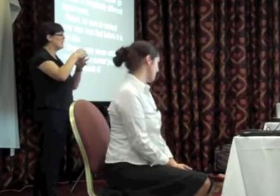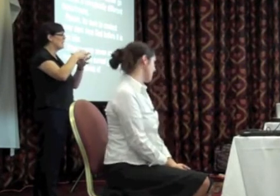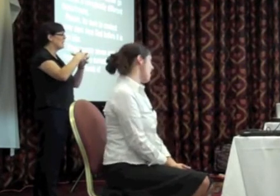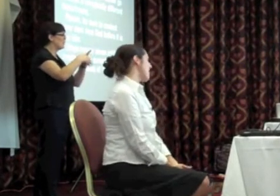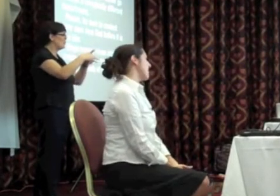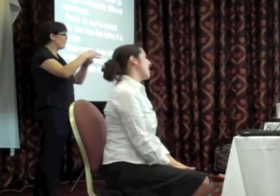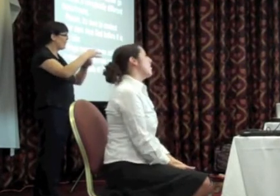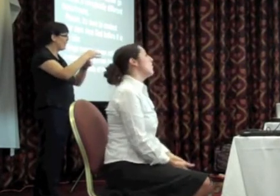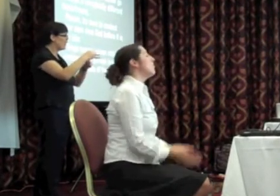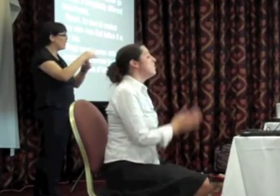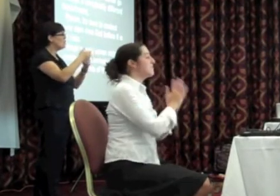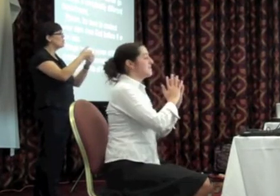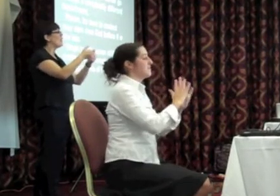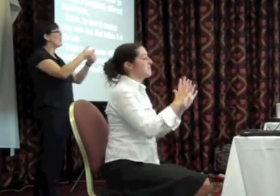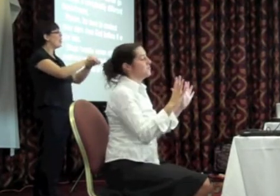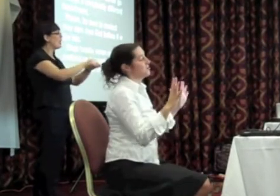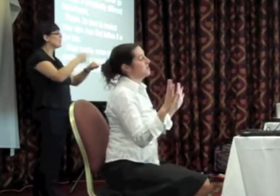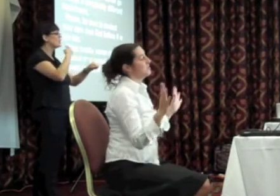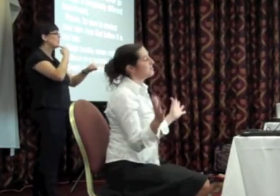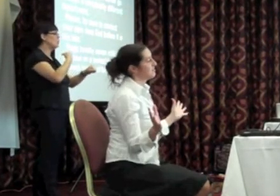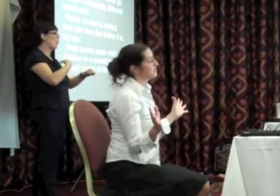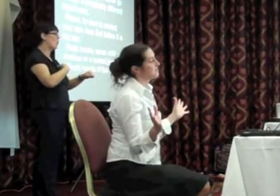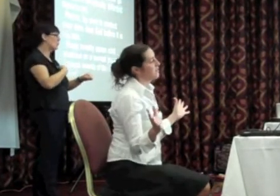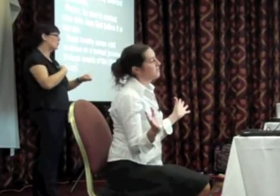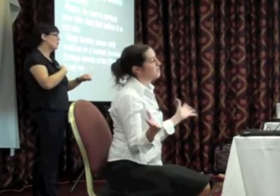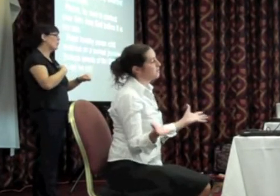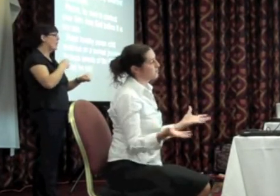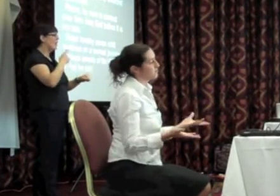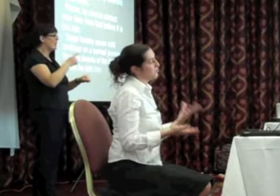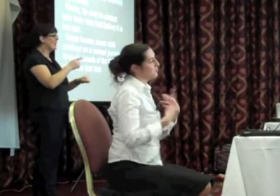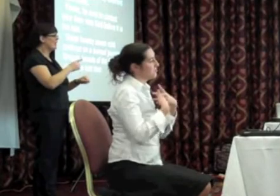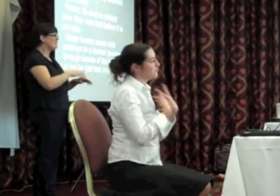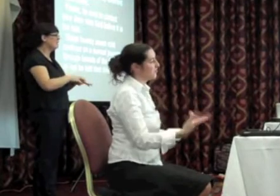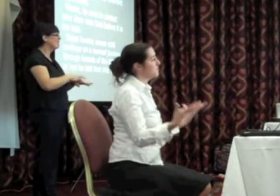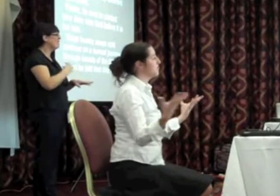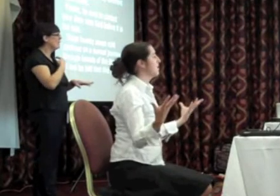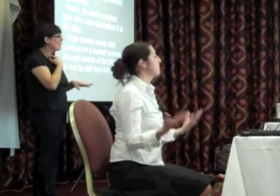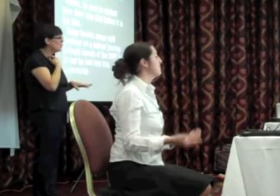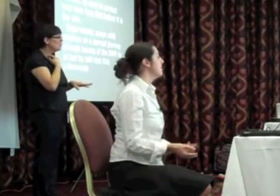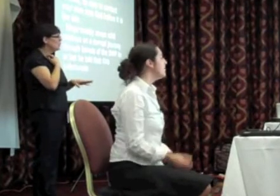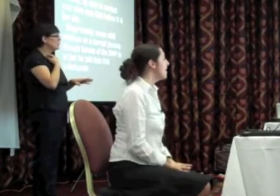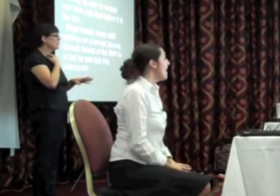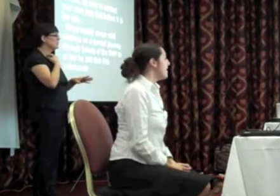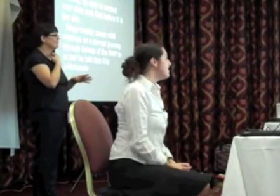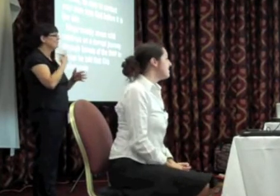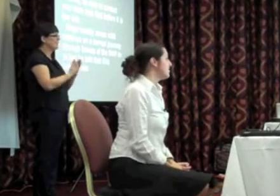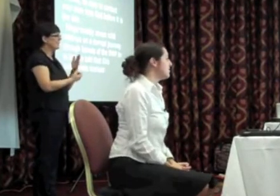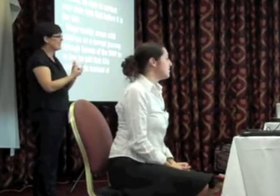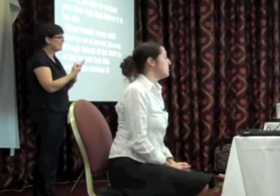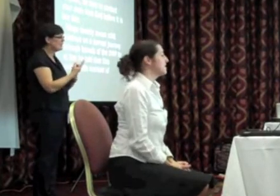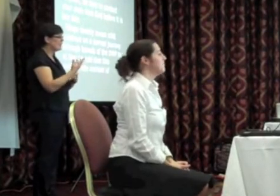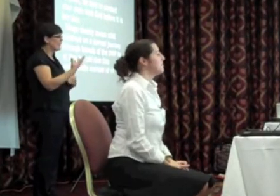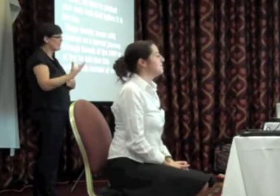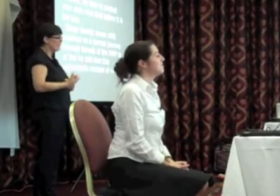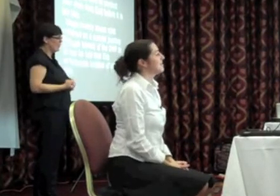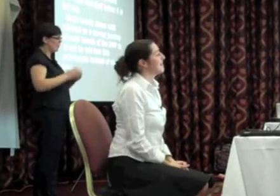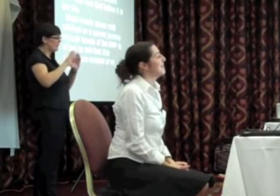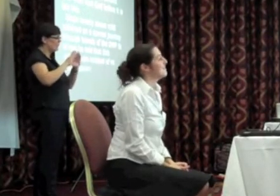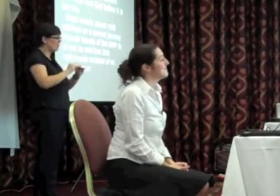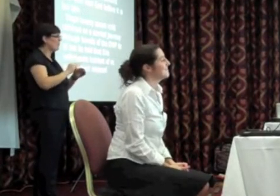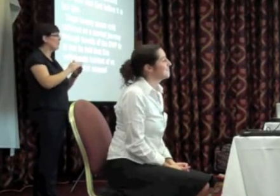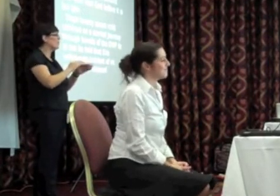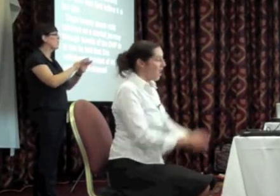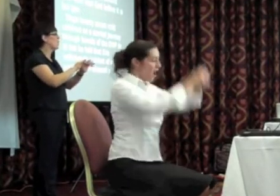be told that all of this unfortunate incident of having your support stripped away from you is due to a